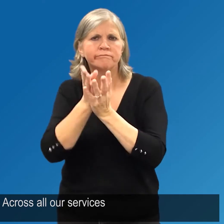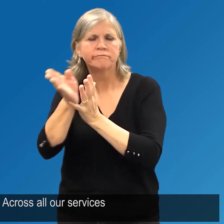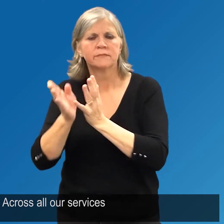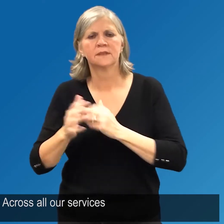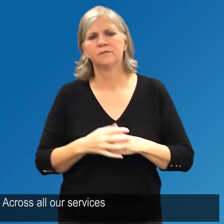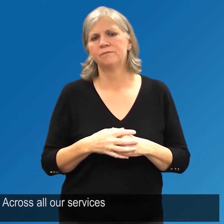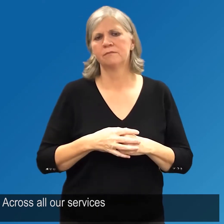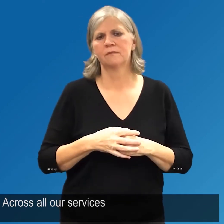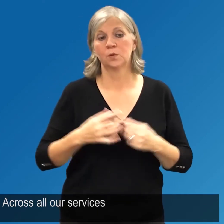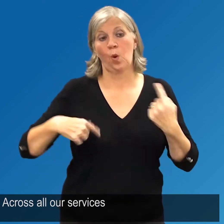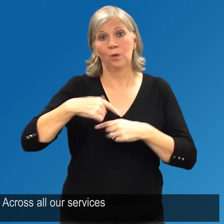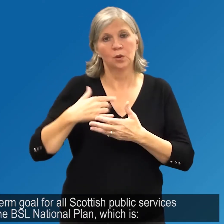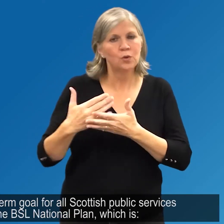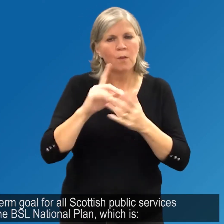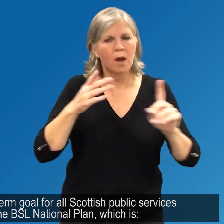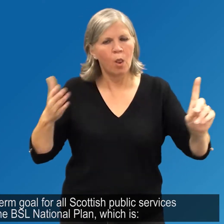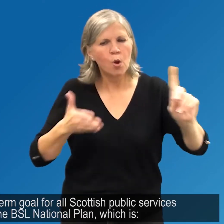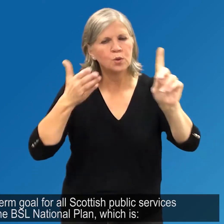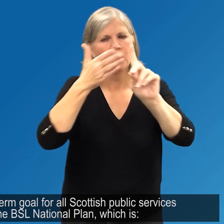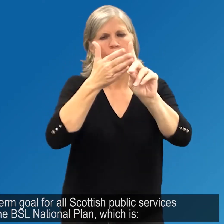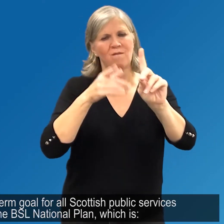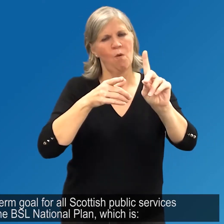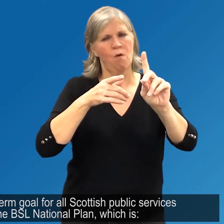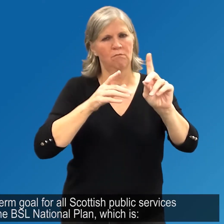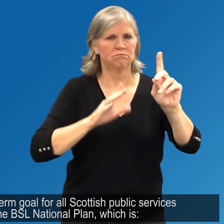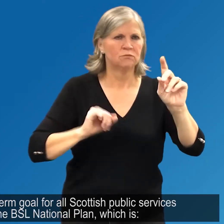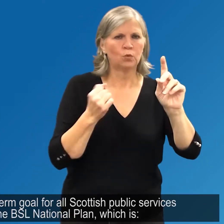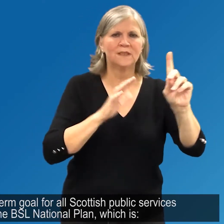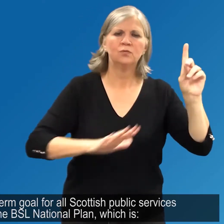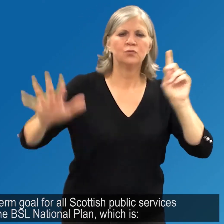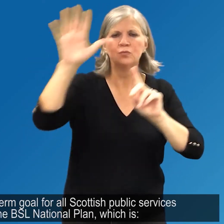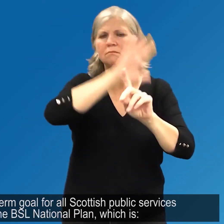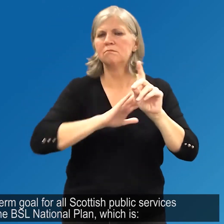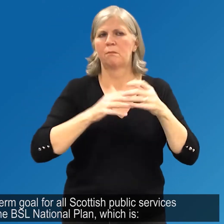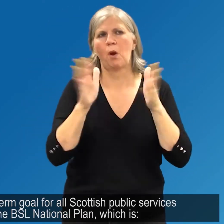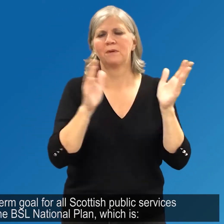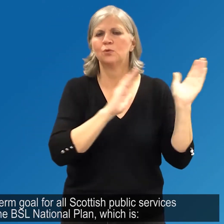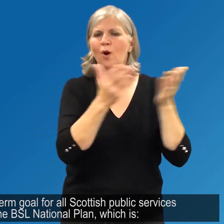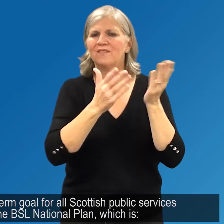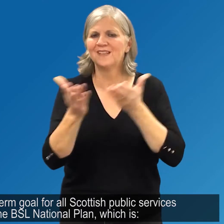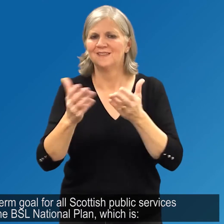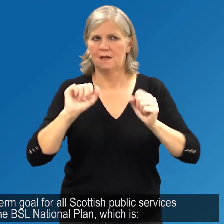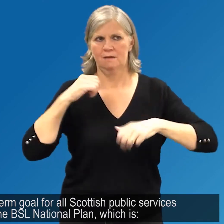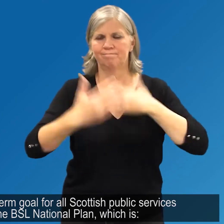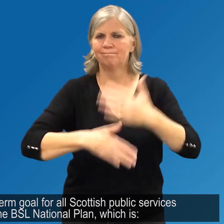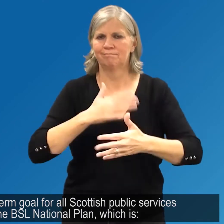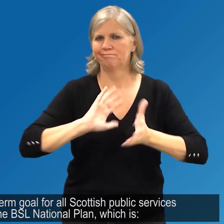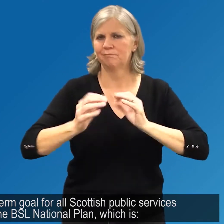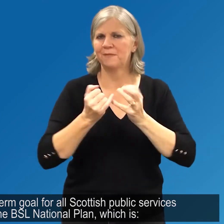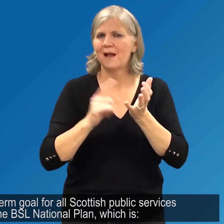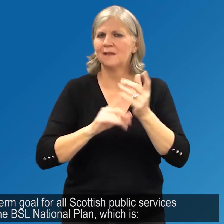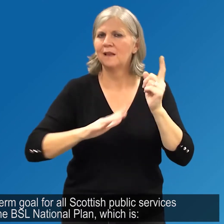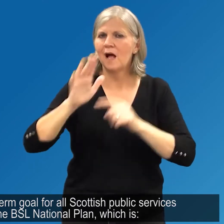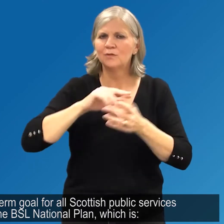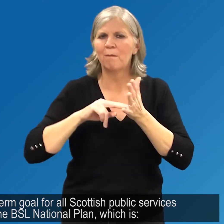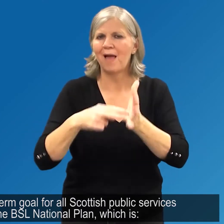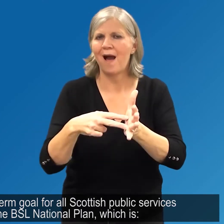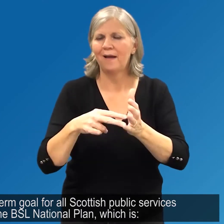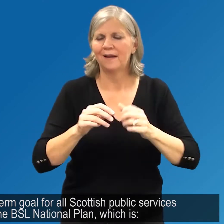Falkirk Council. 4.1. Across all our services. We share the long-term goal for all Scottish